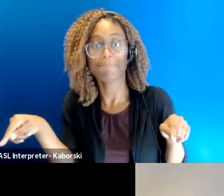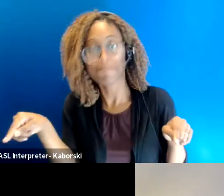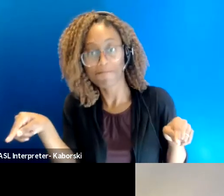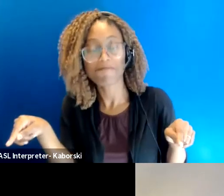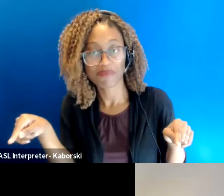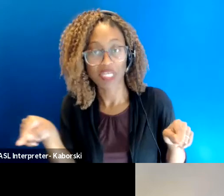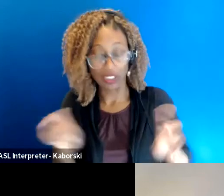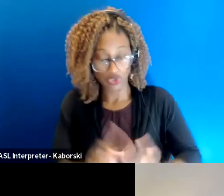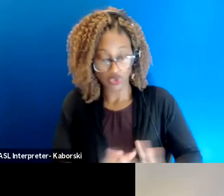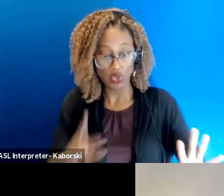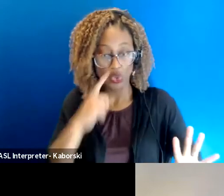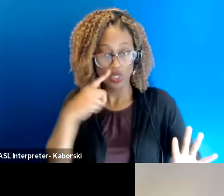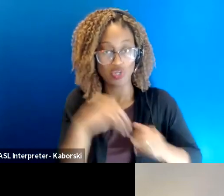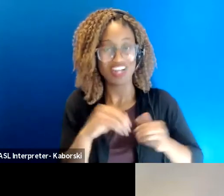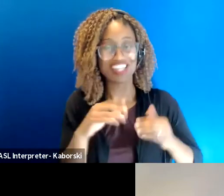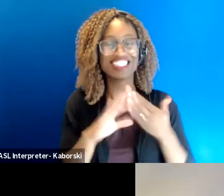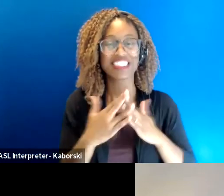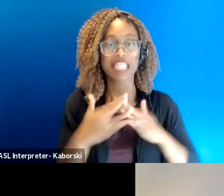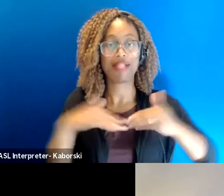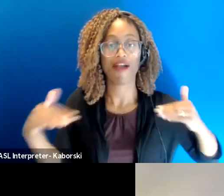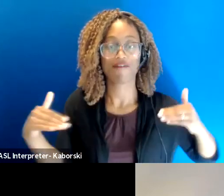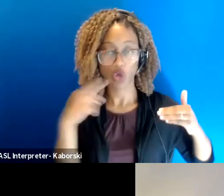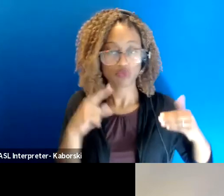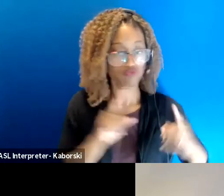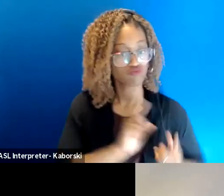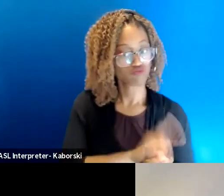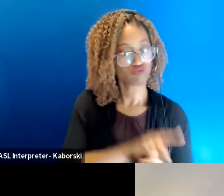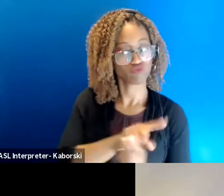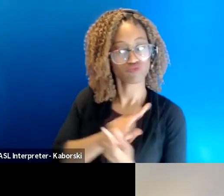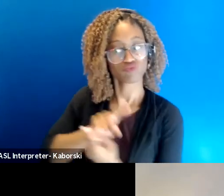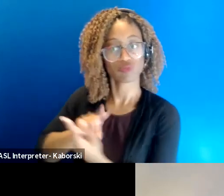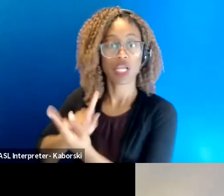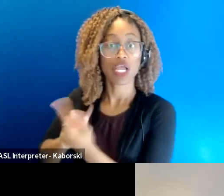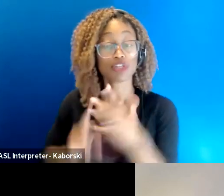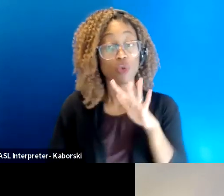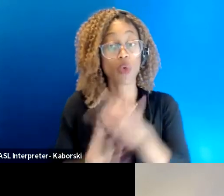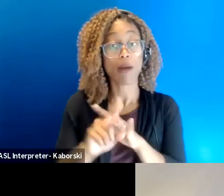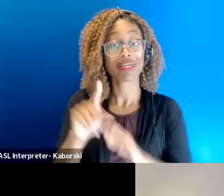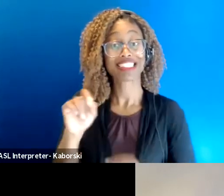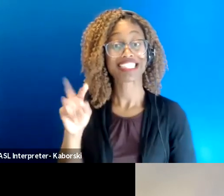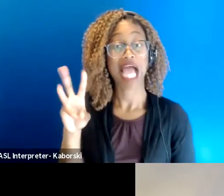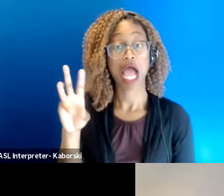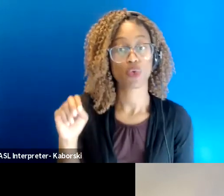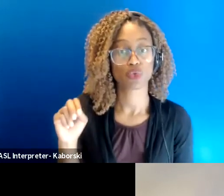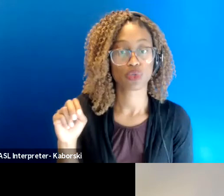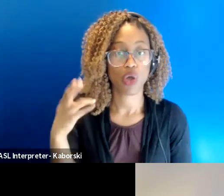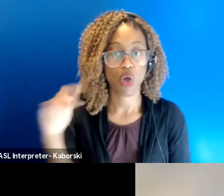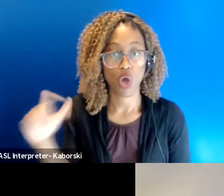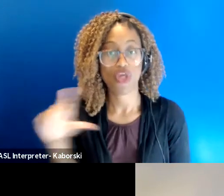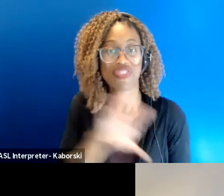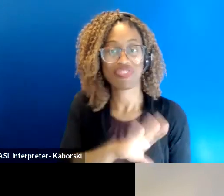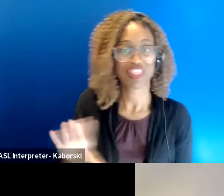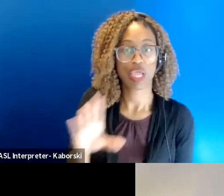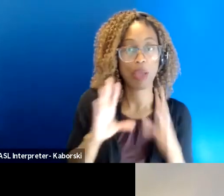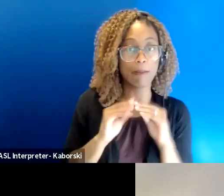introducing yourself, your organization, show up to town halls, to meetings, because they're